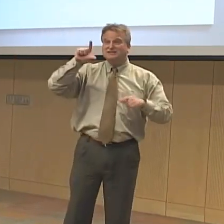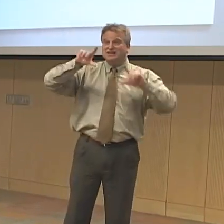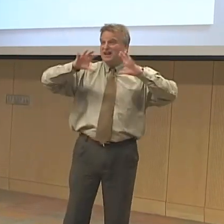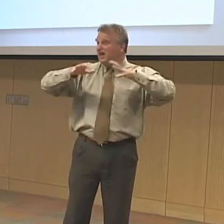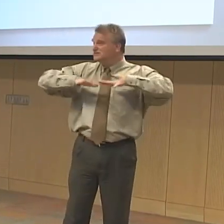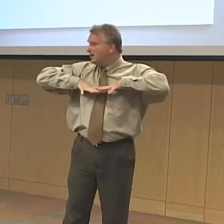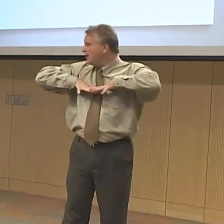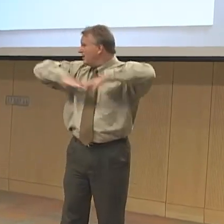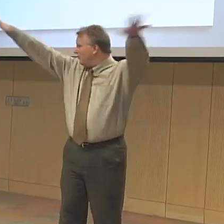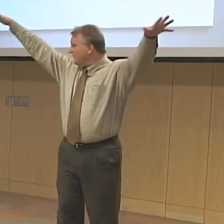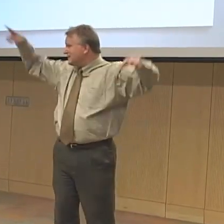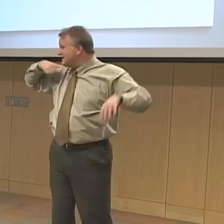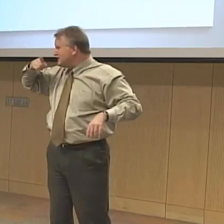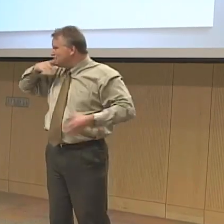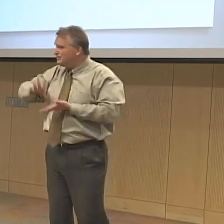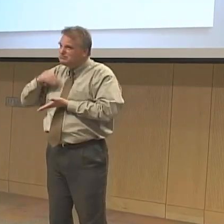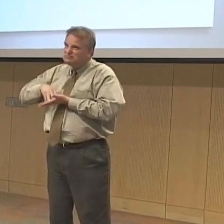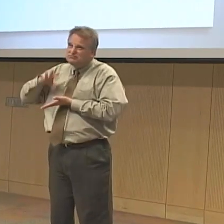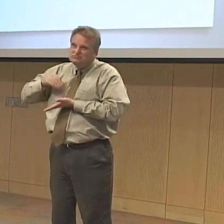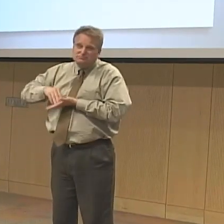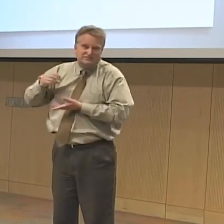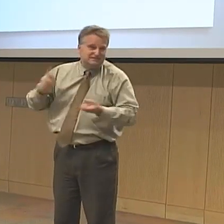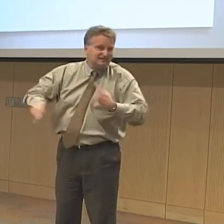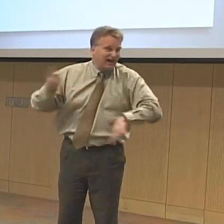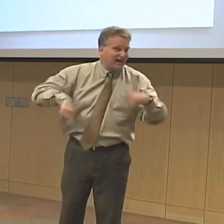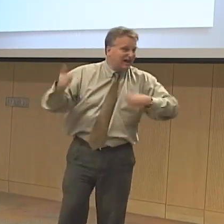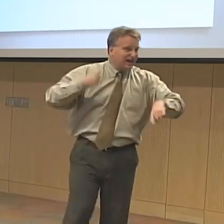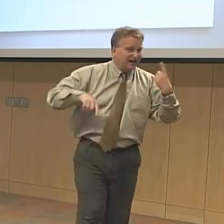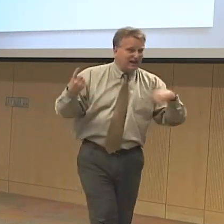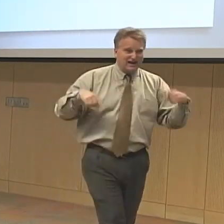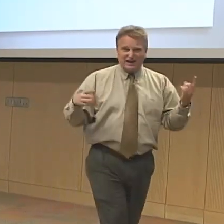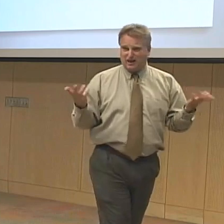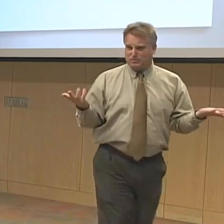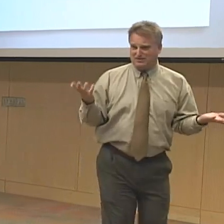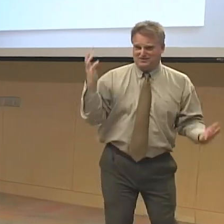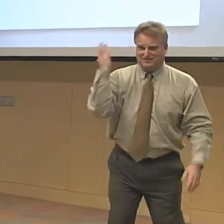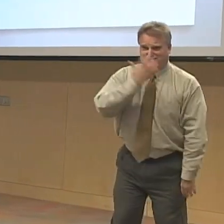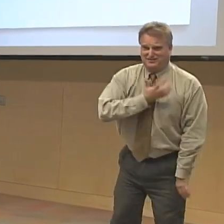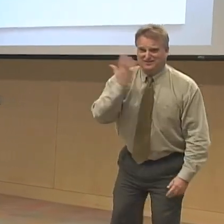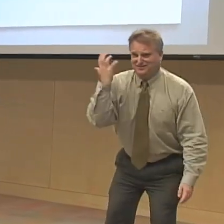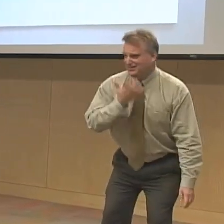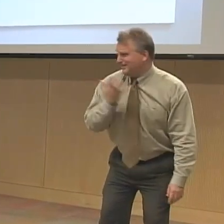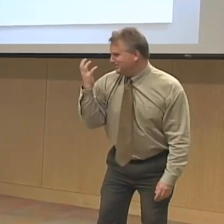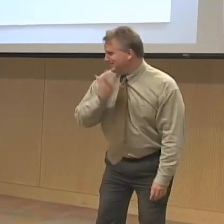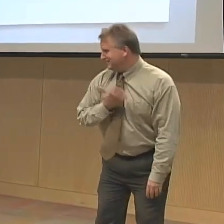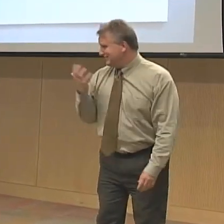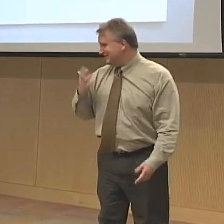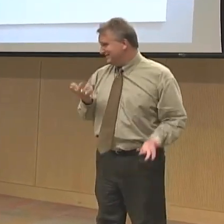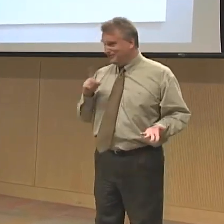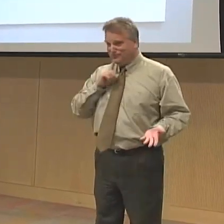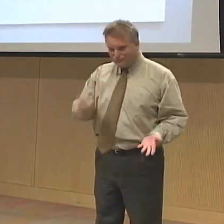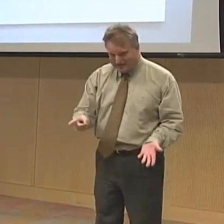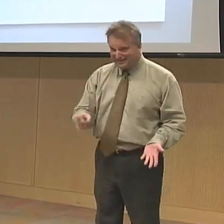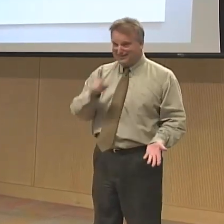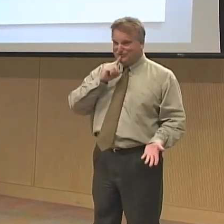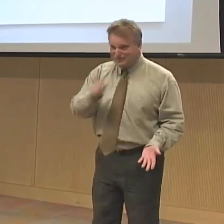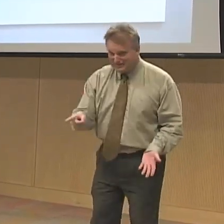24/7. ASL is being taught everywhere. Hearing students are being taught ASL. It's a wonderful time to be